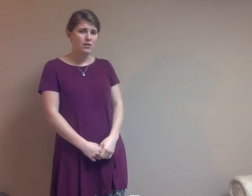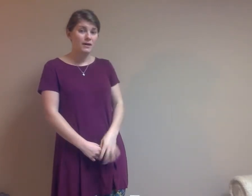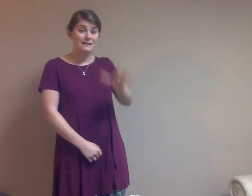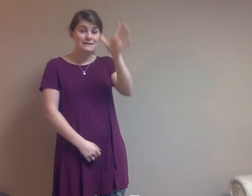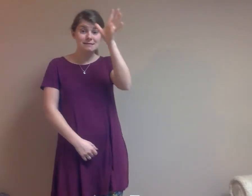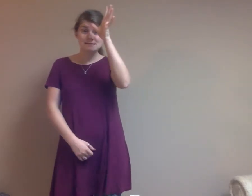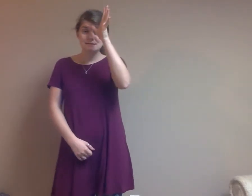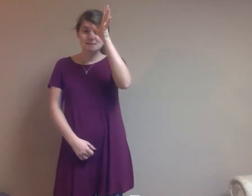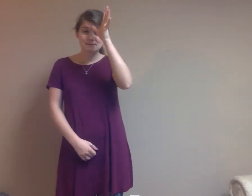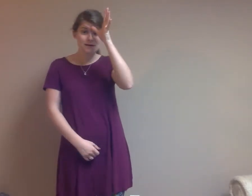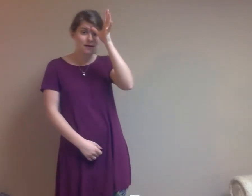I know.